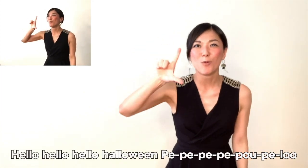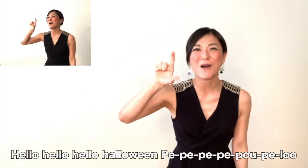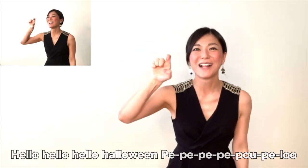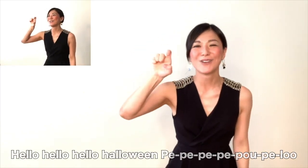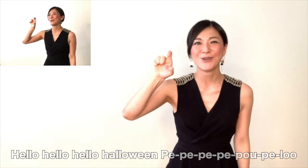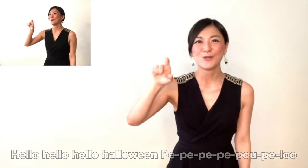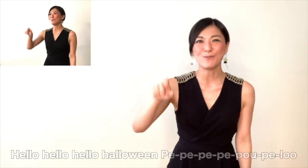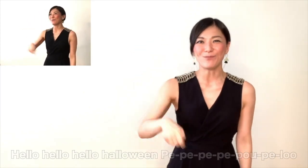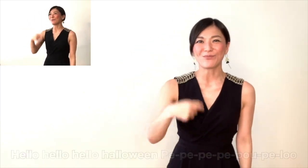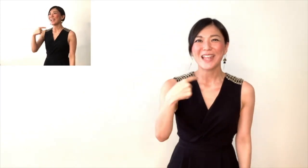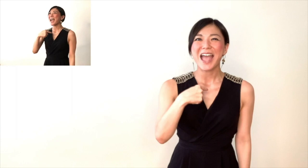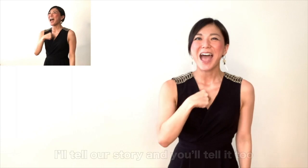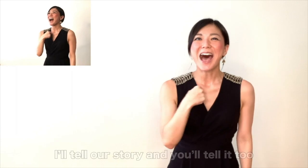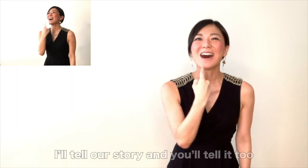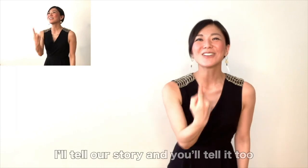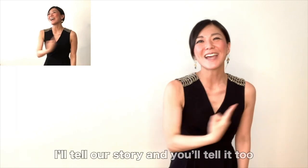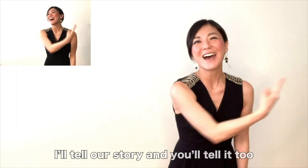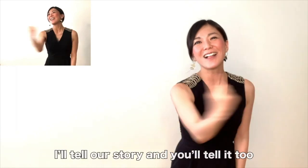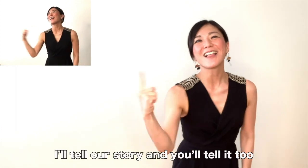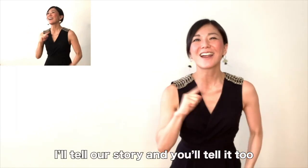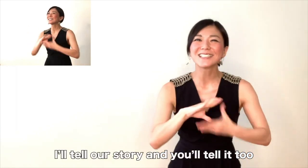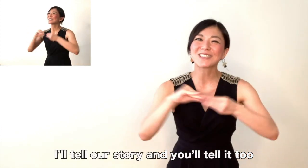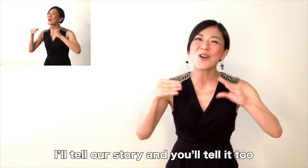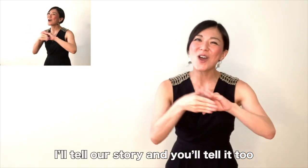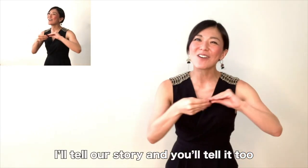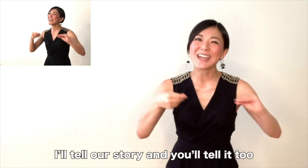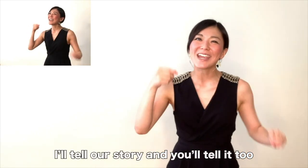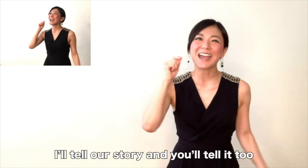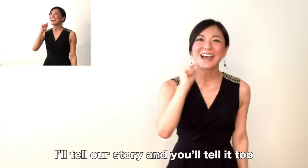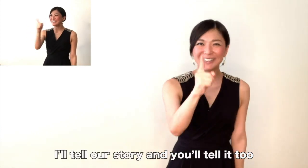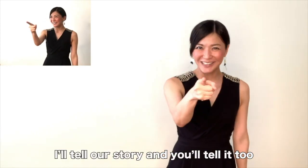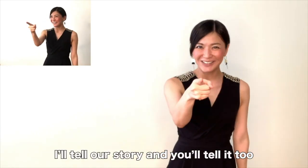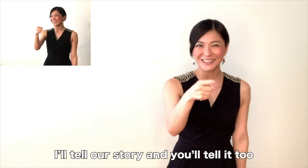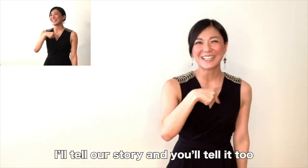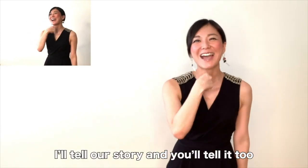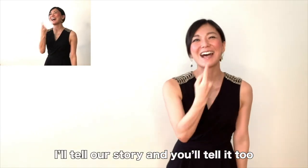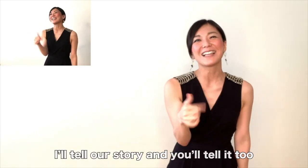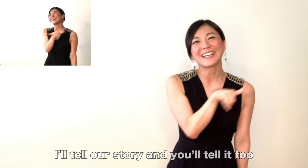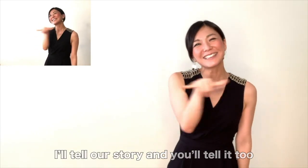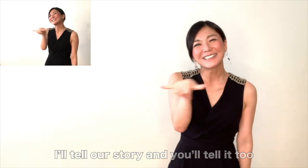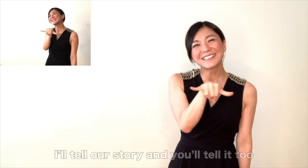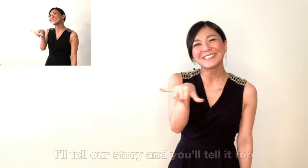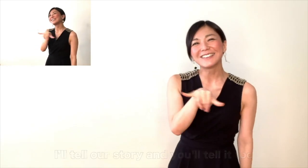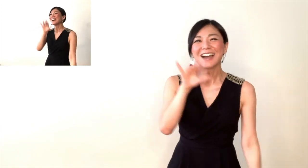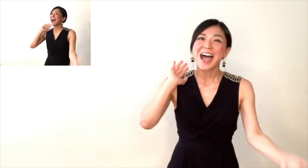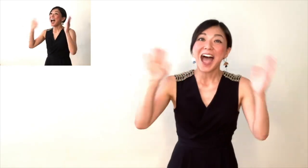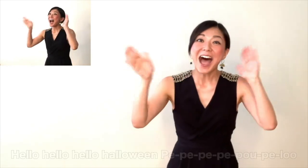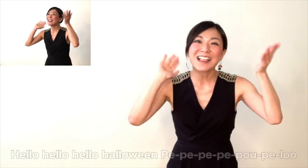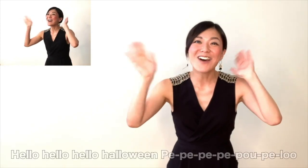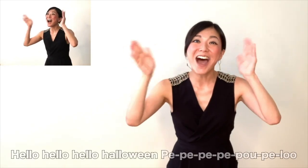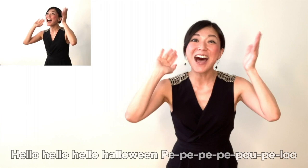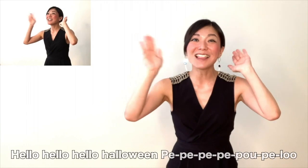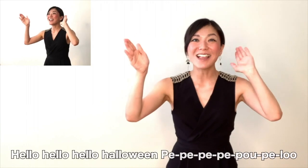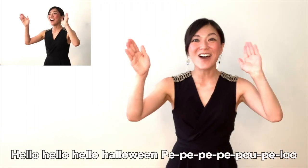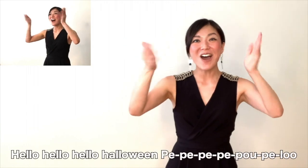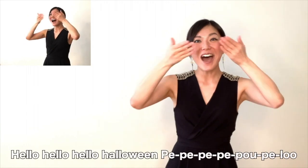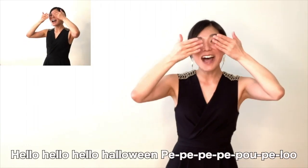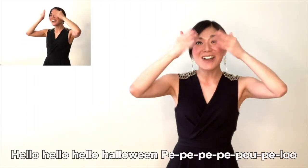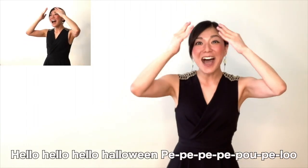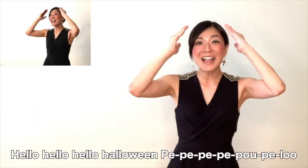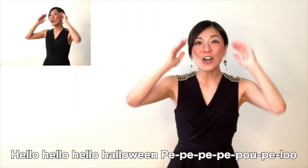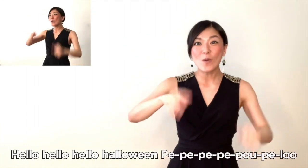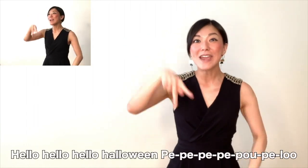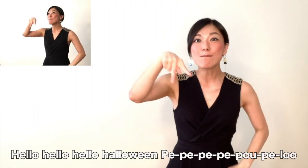-pup-pup-palu I'll tell our story and you'll tell it too Hello, hallow,